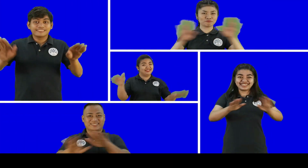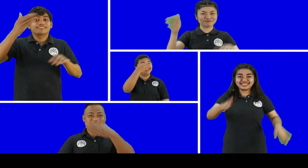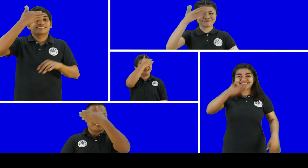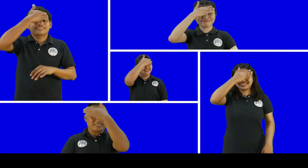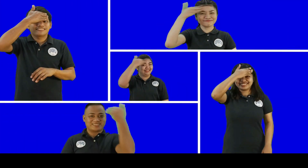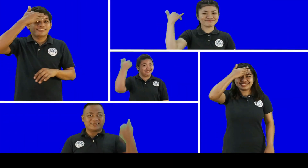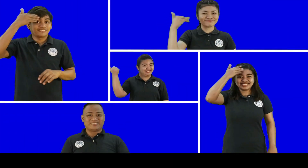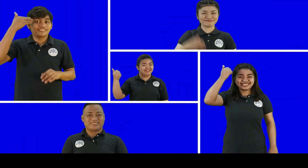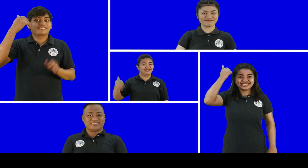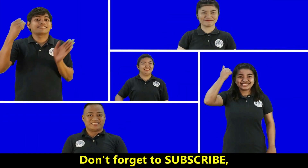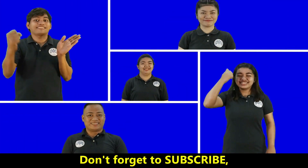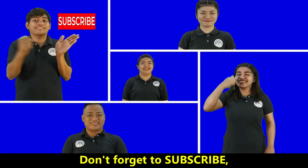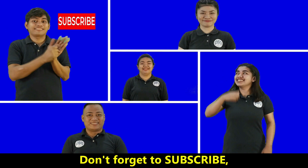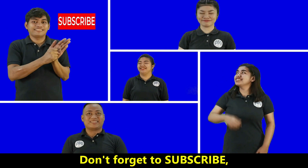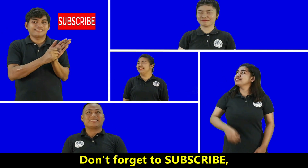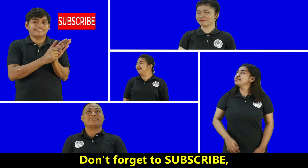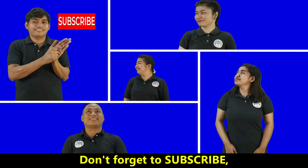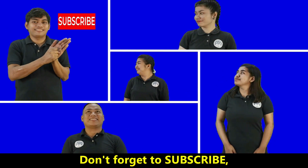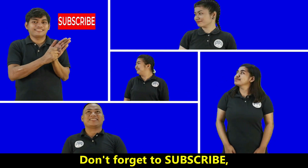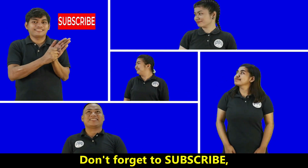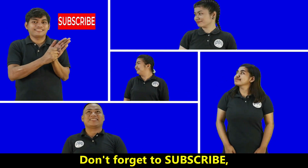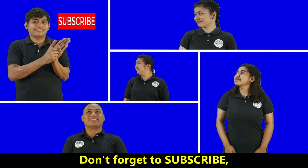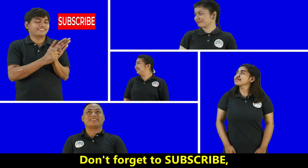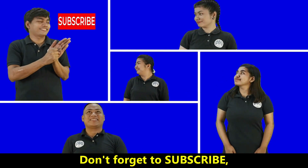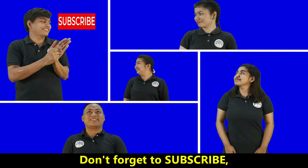Don't forget to subscribe,